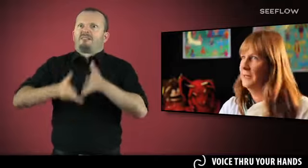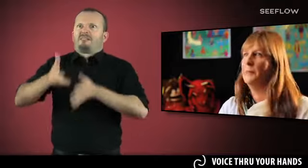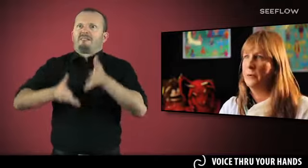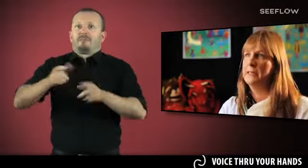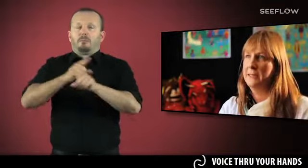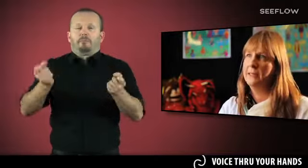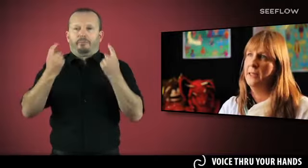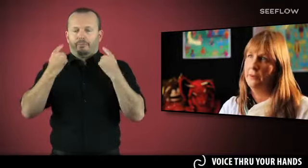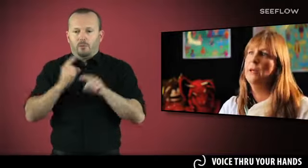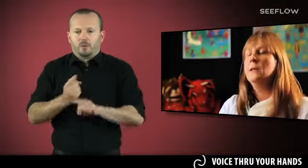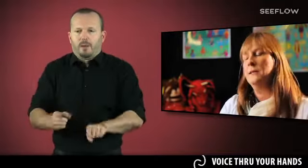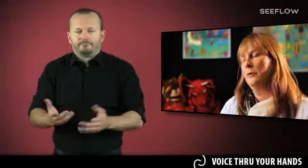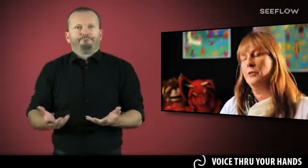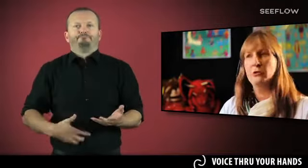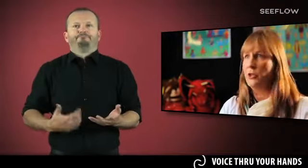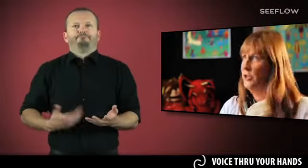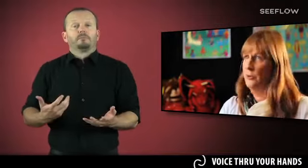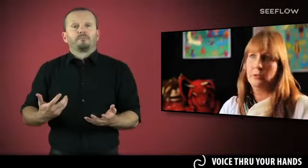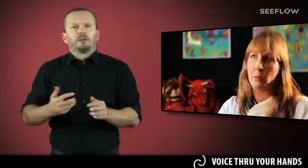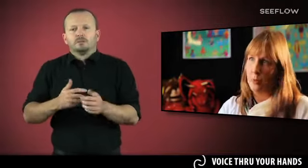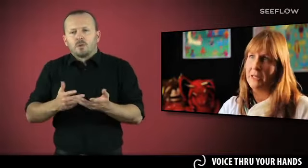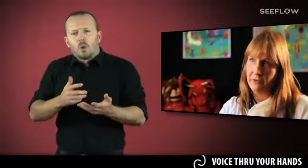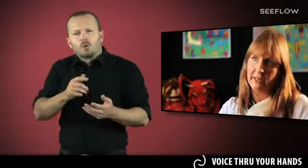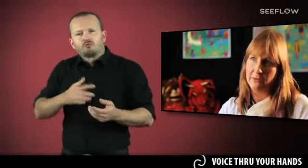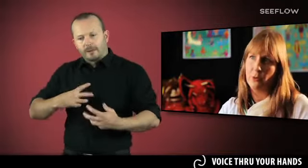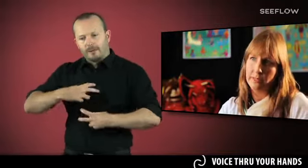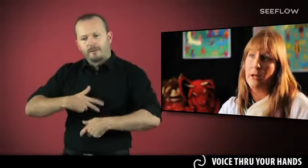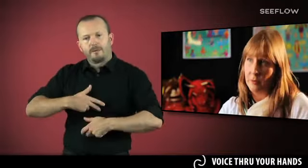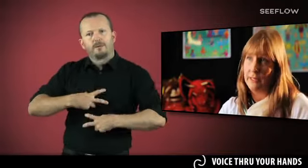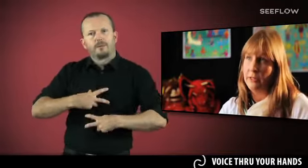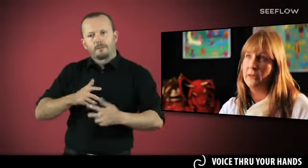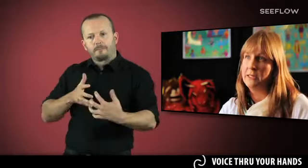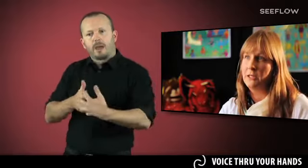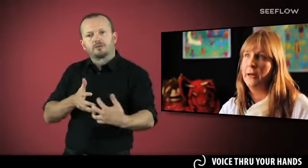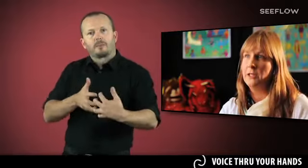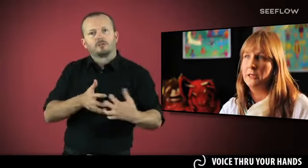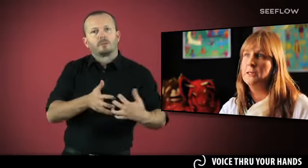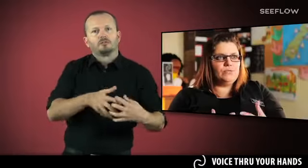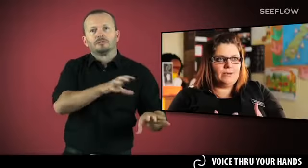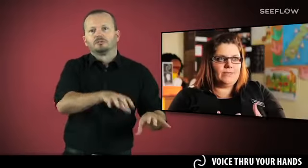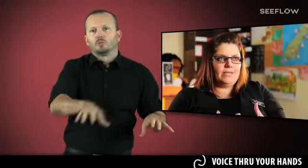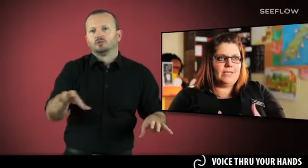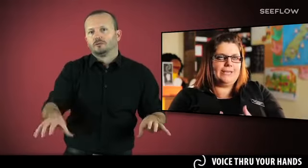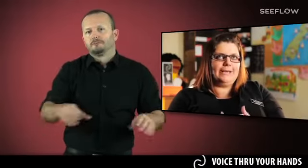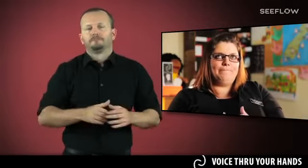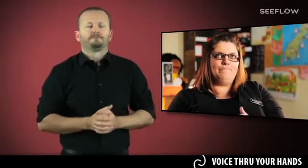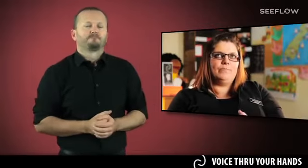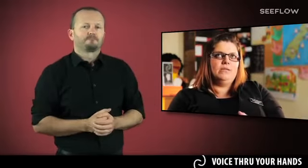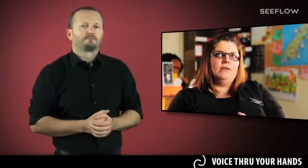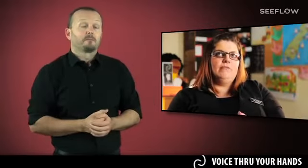somebody and them not understanding you. So children can use whichever forms help them in whichever situations. Some of